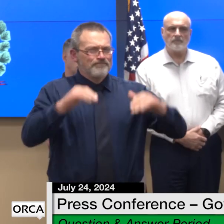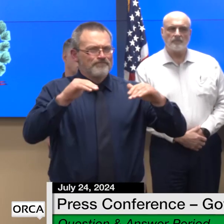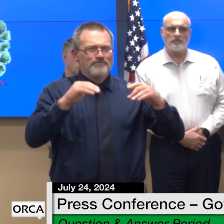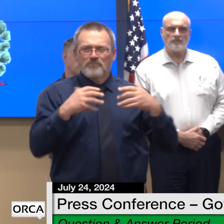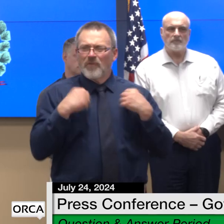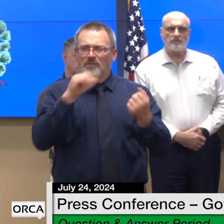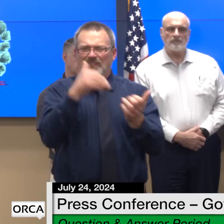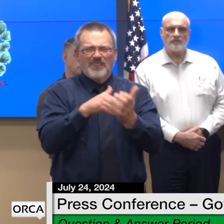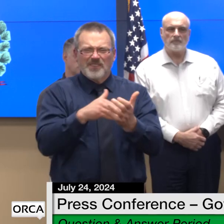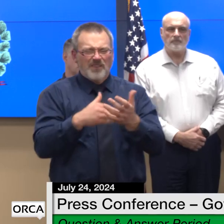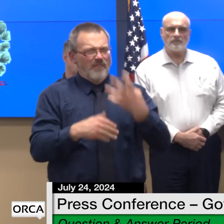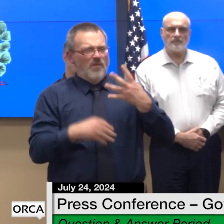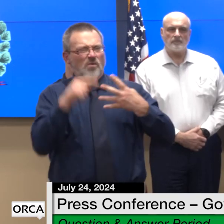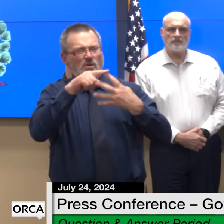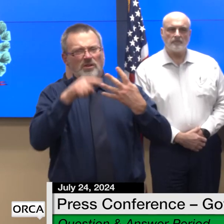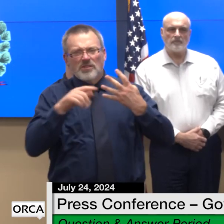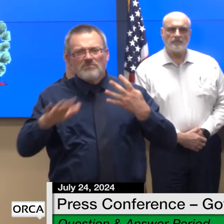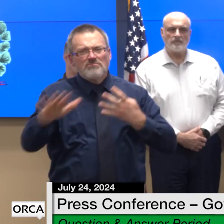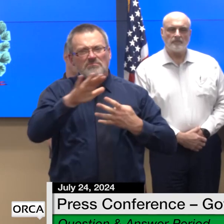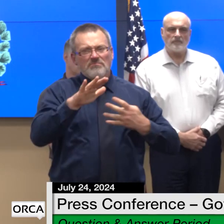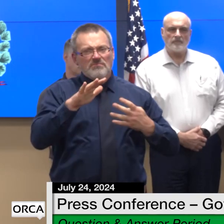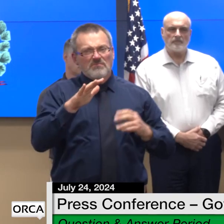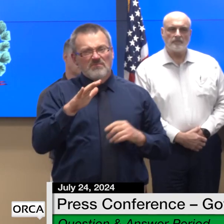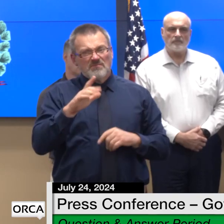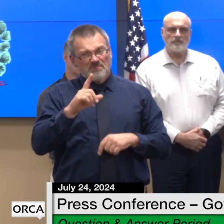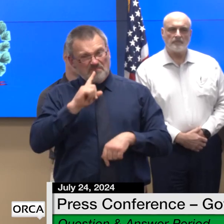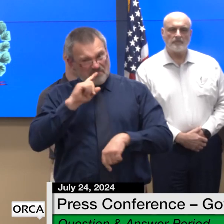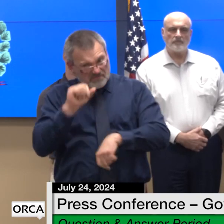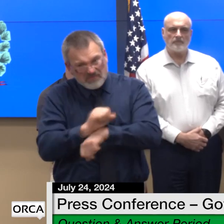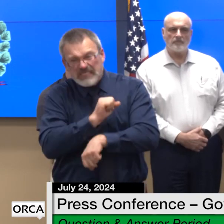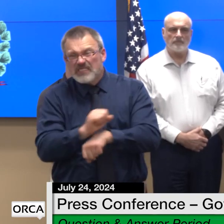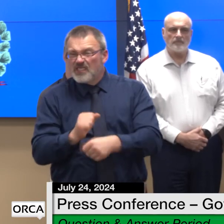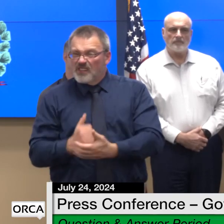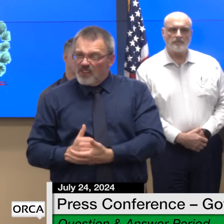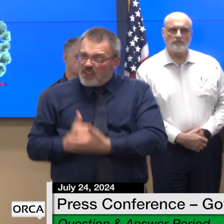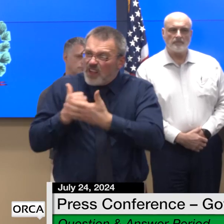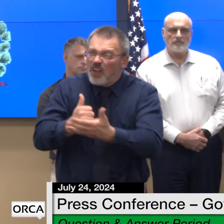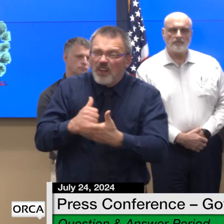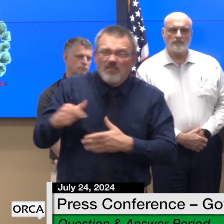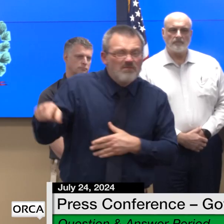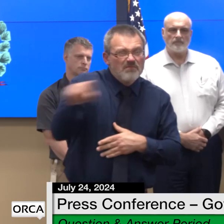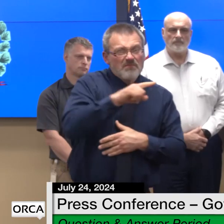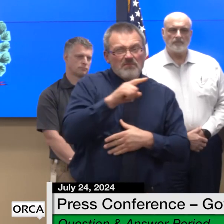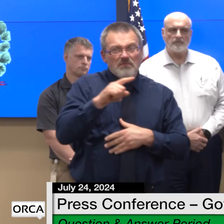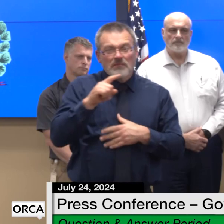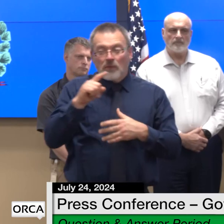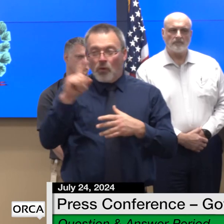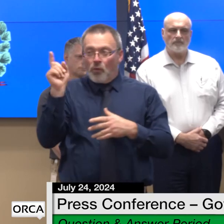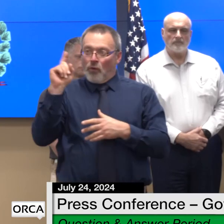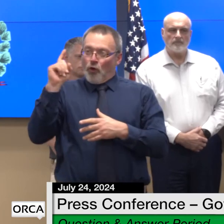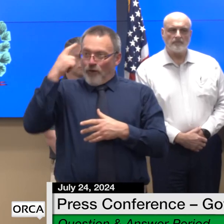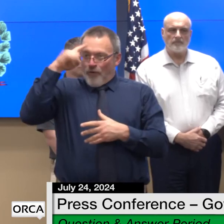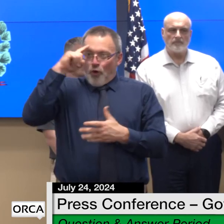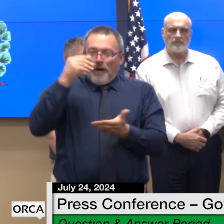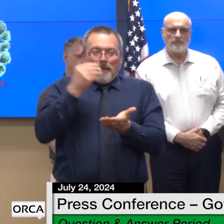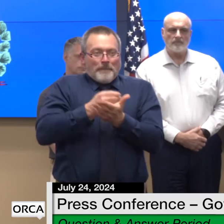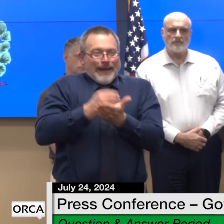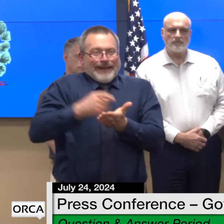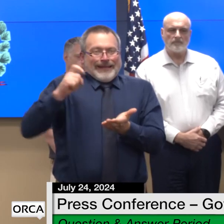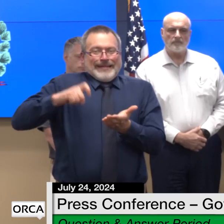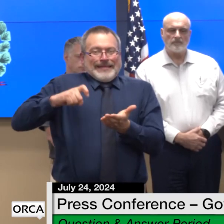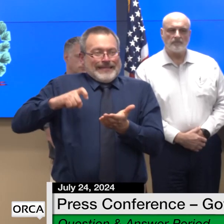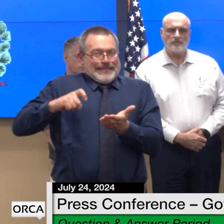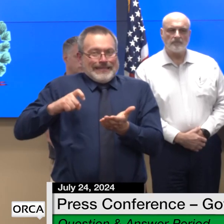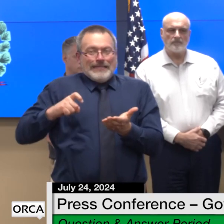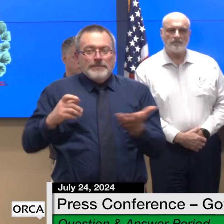up, what is your sense that they'll actually help people access funding, recovery funds? Well, again, we